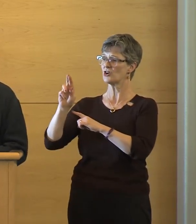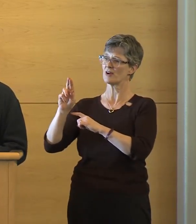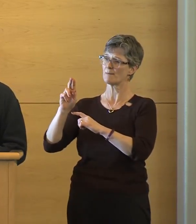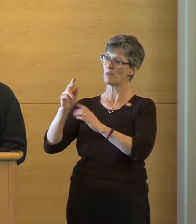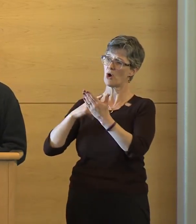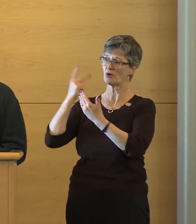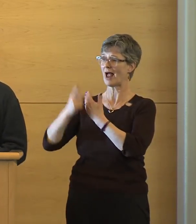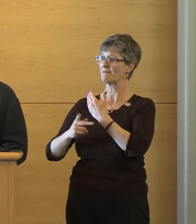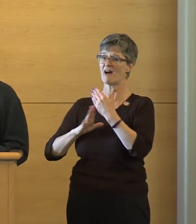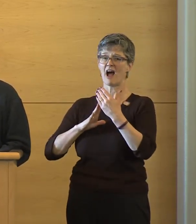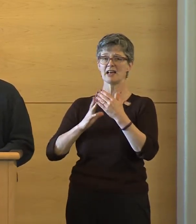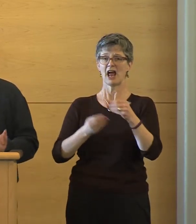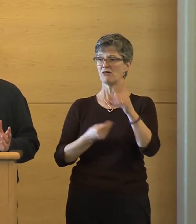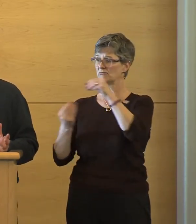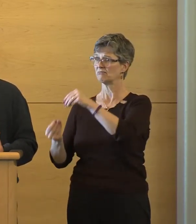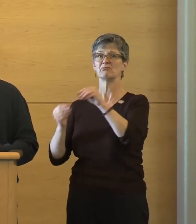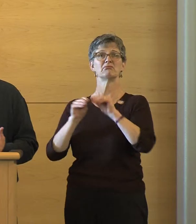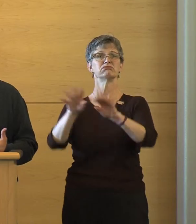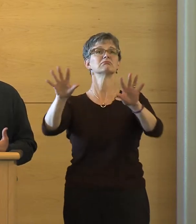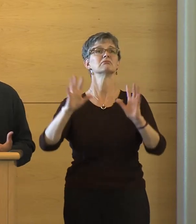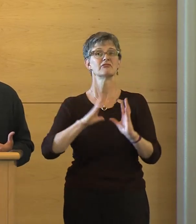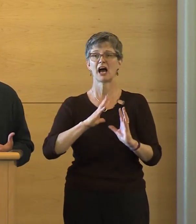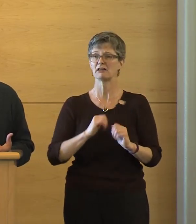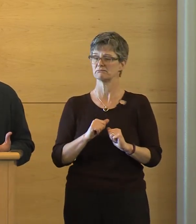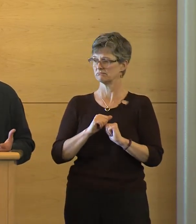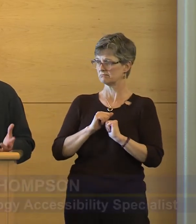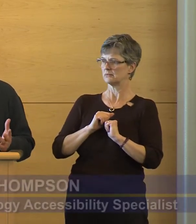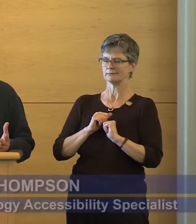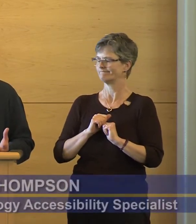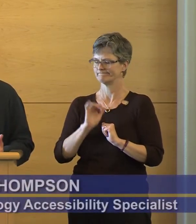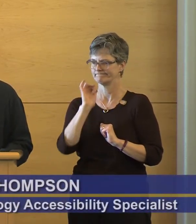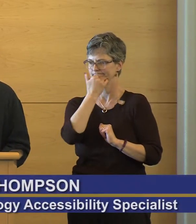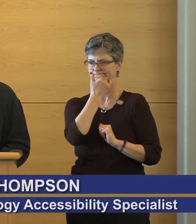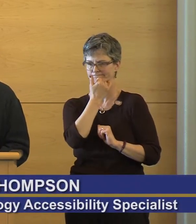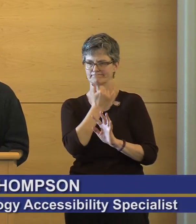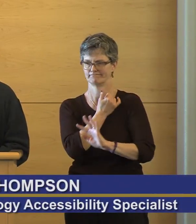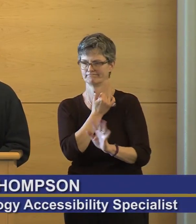the problems. So there are,